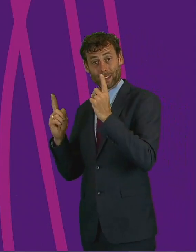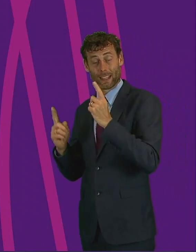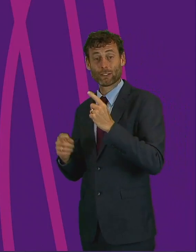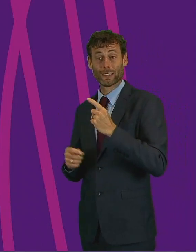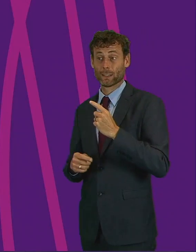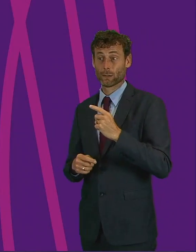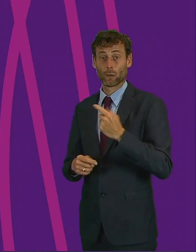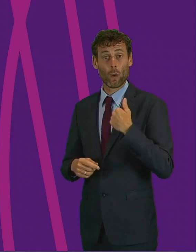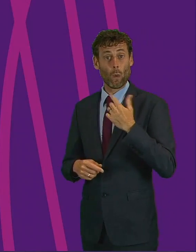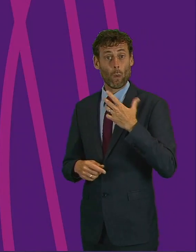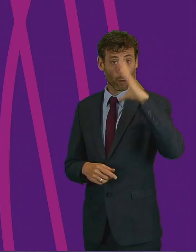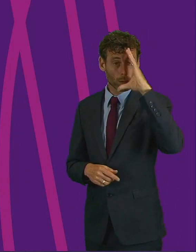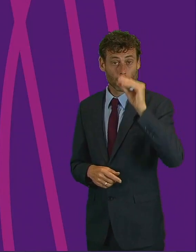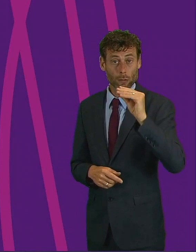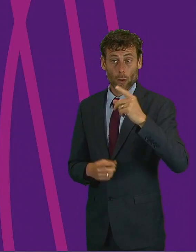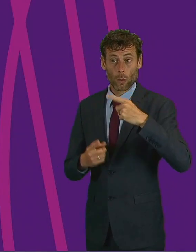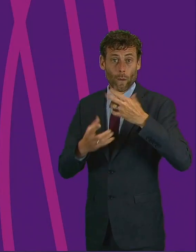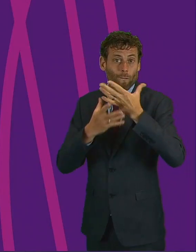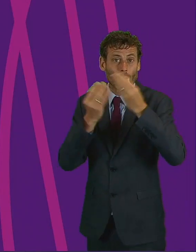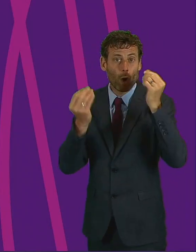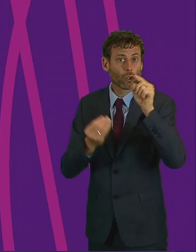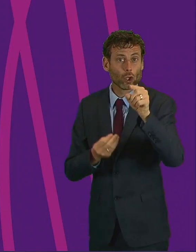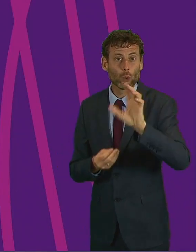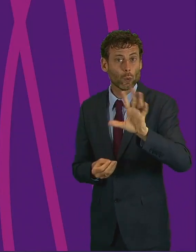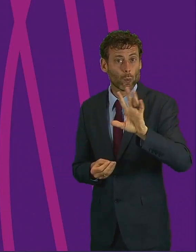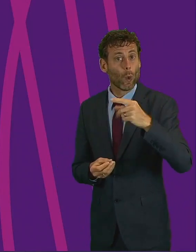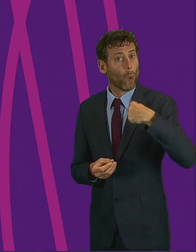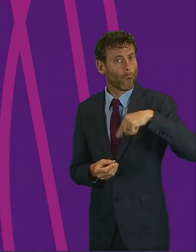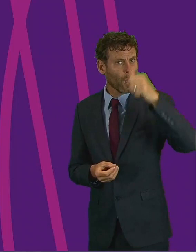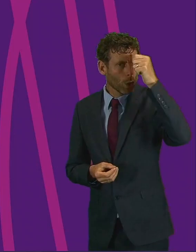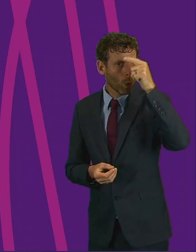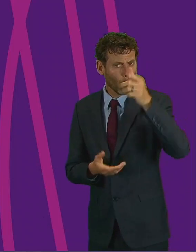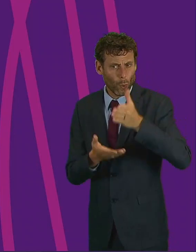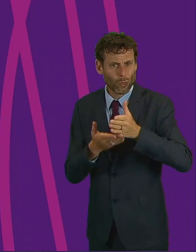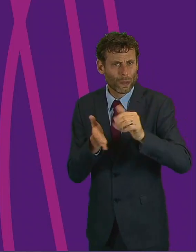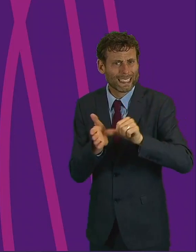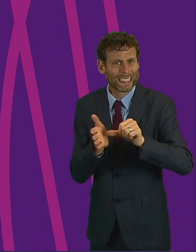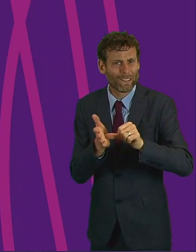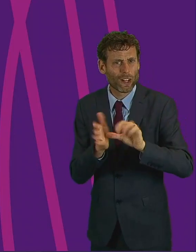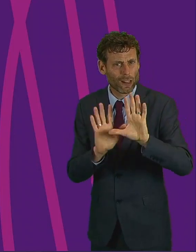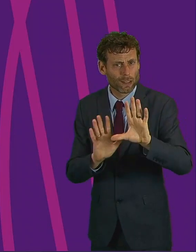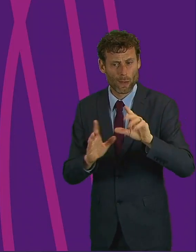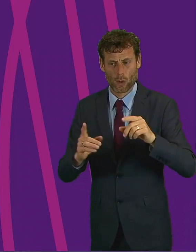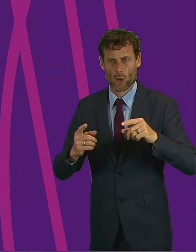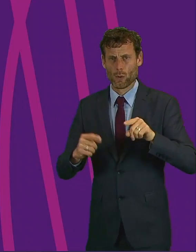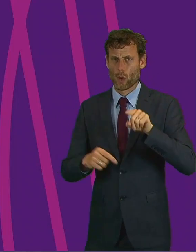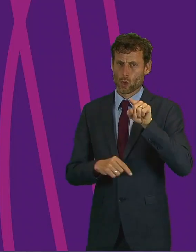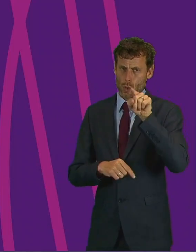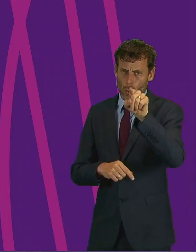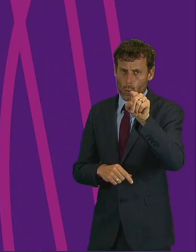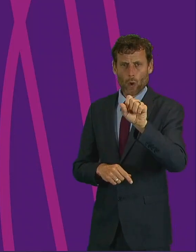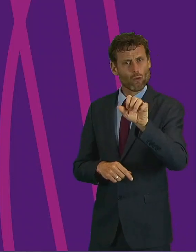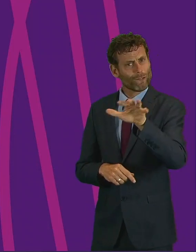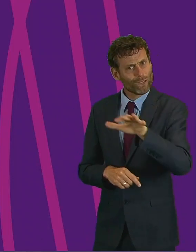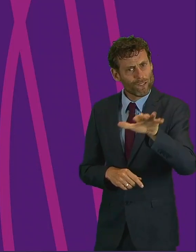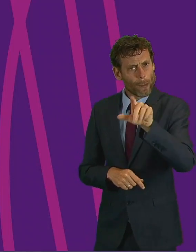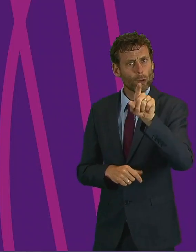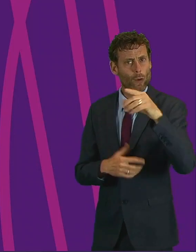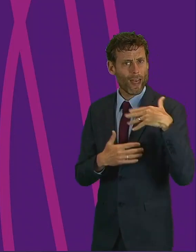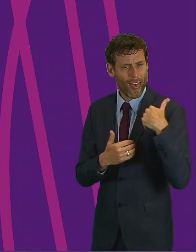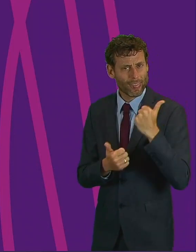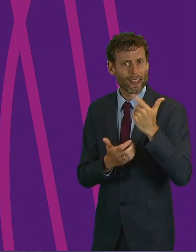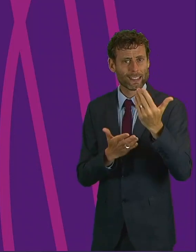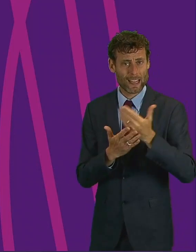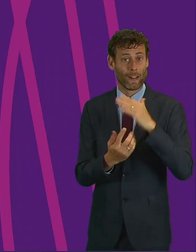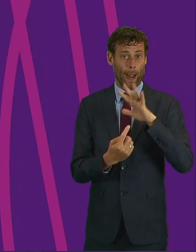We have not forgotten the difficulties you are facing. But you, your families and your health and your safety really matter to us, which is